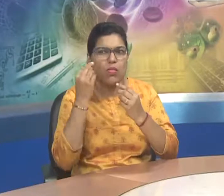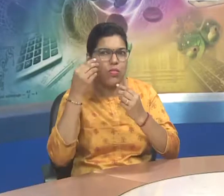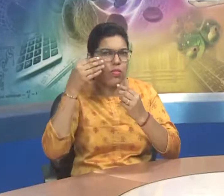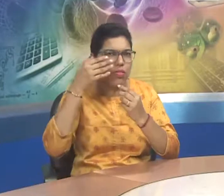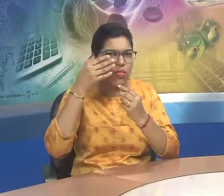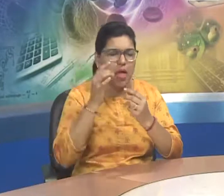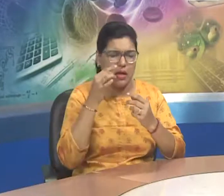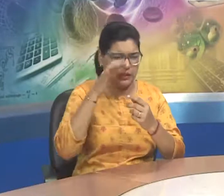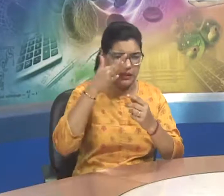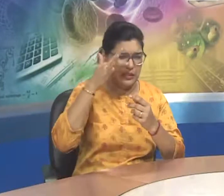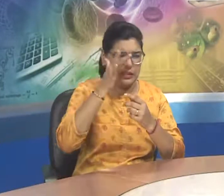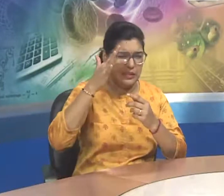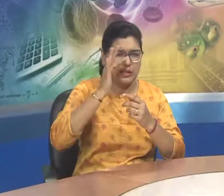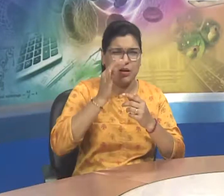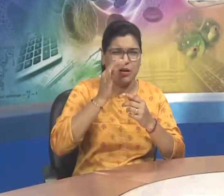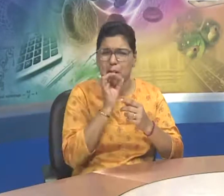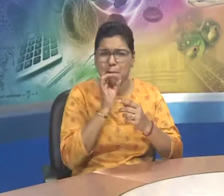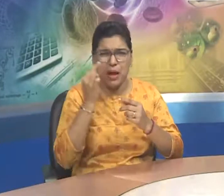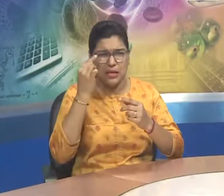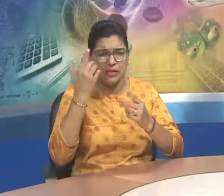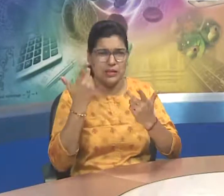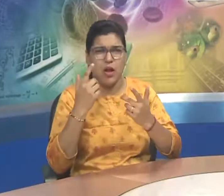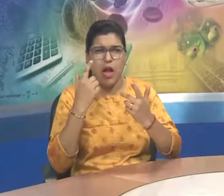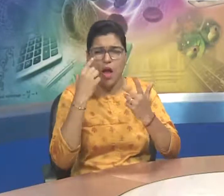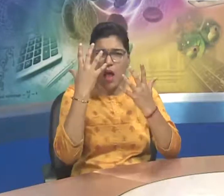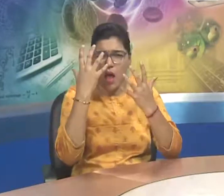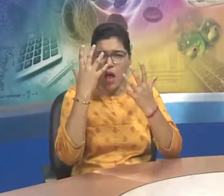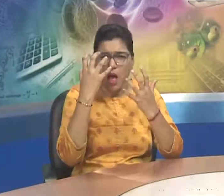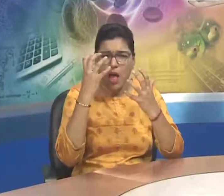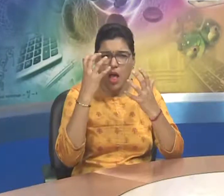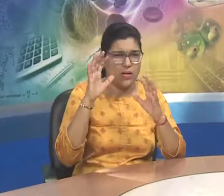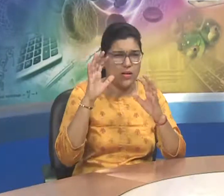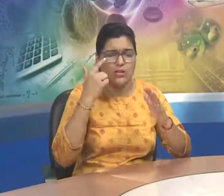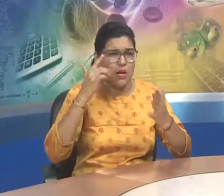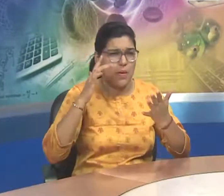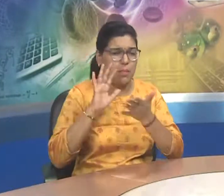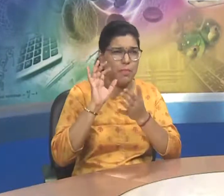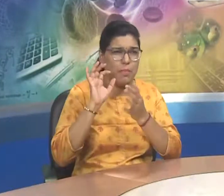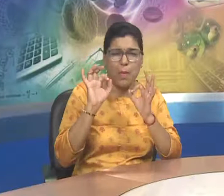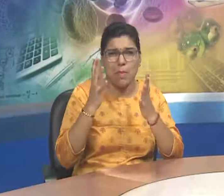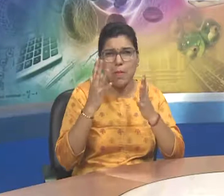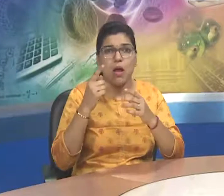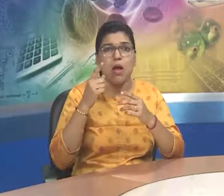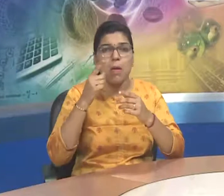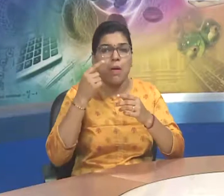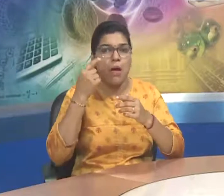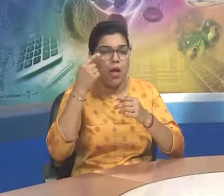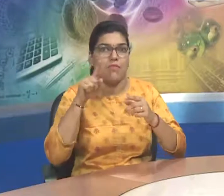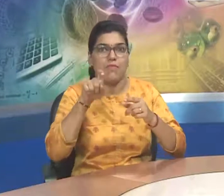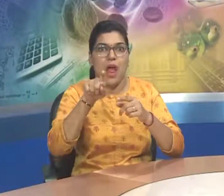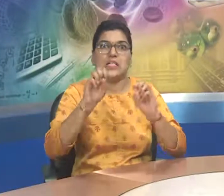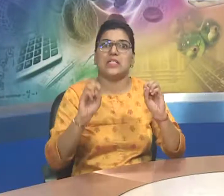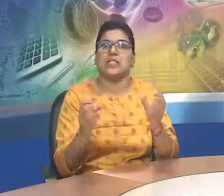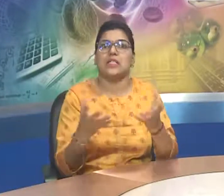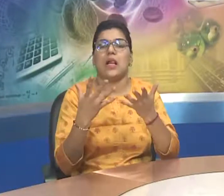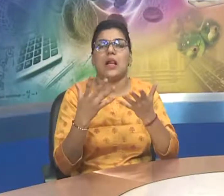infection. Sometimes you see your eyes got red, it has